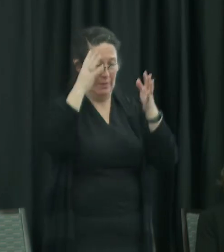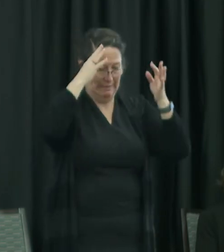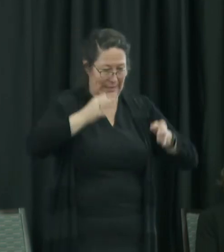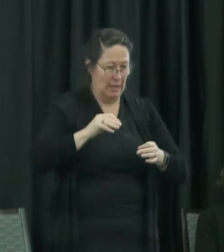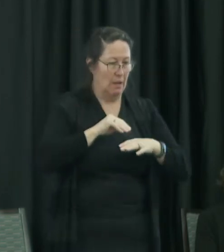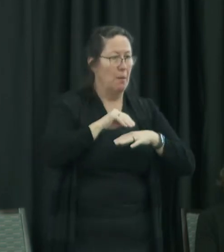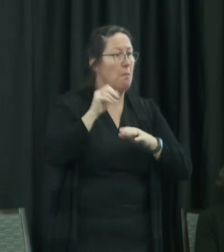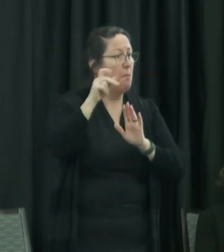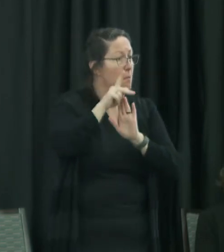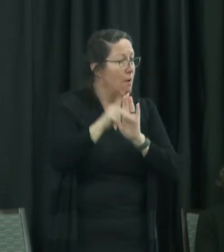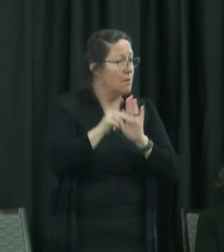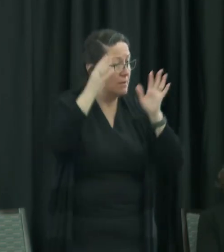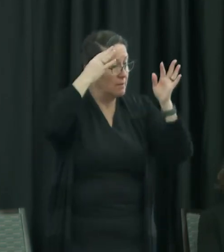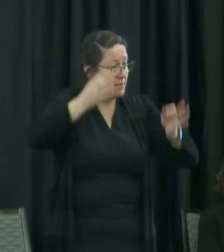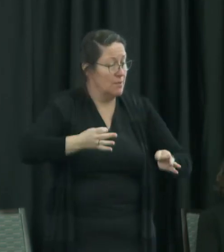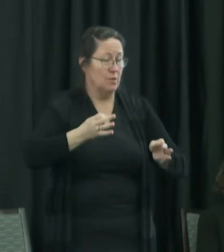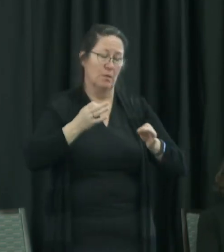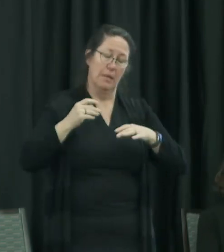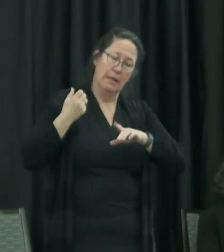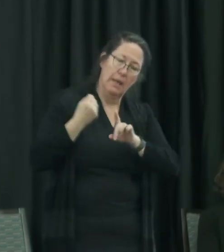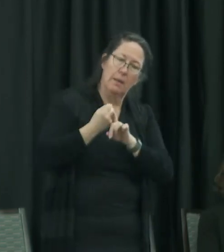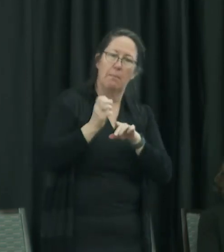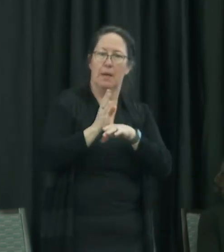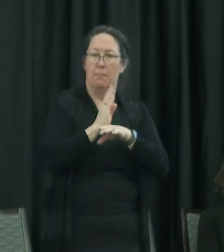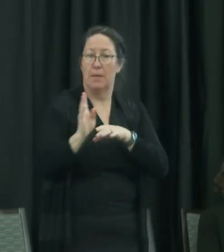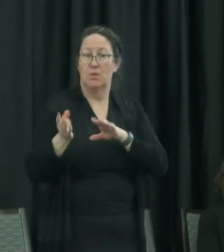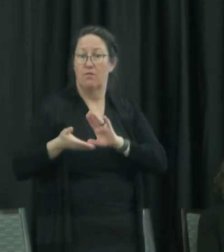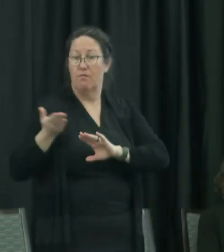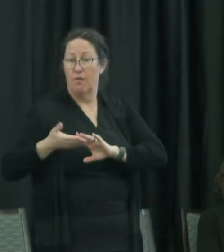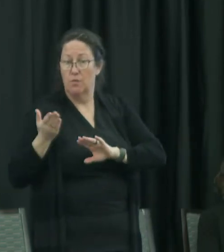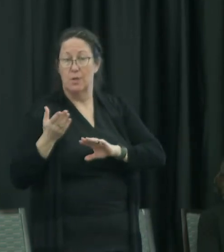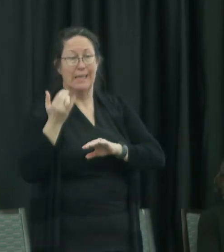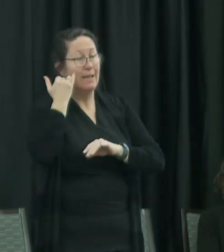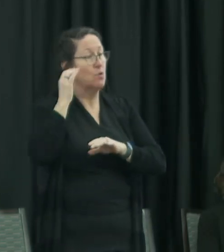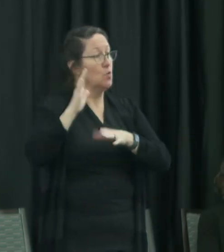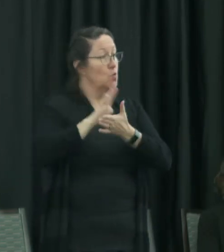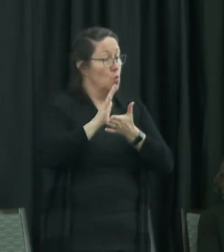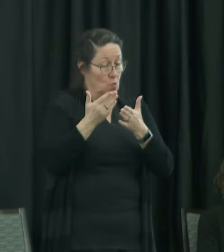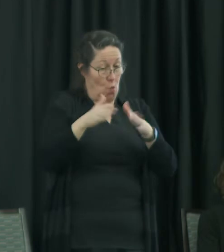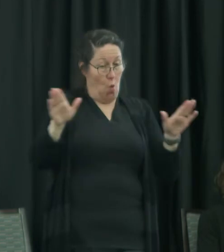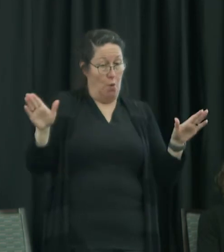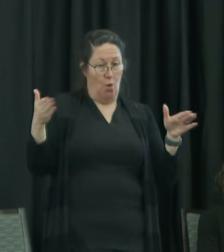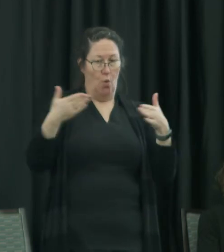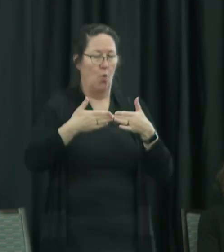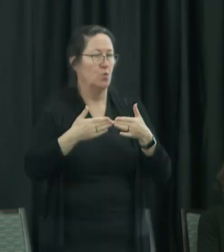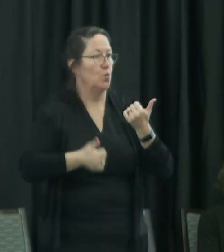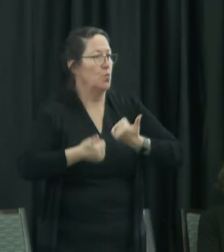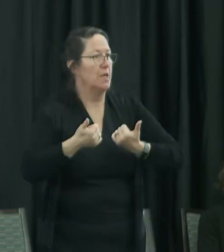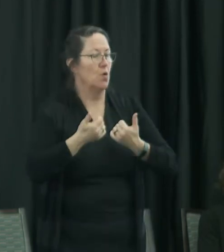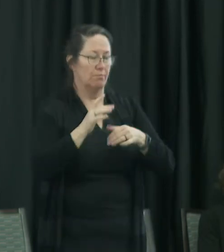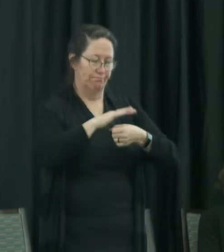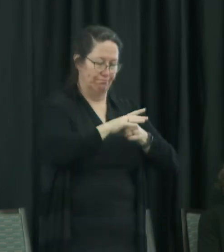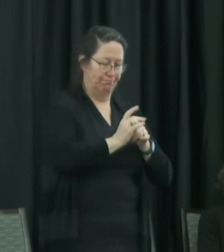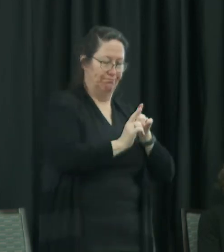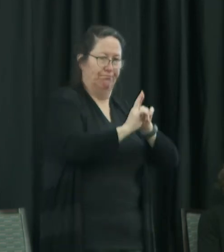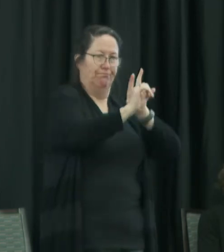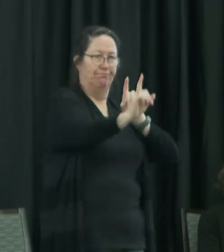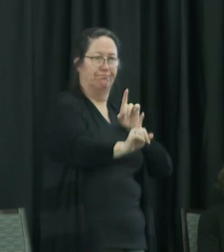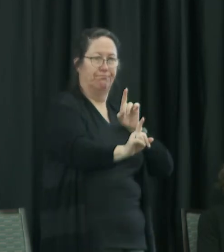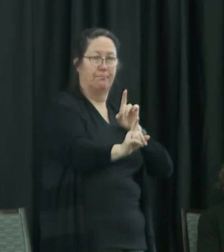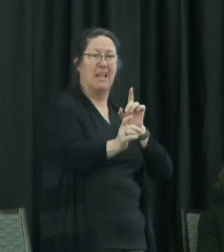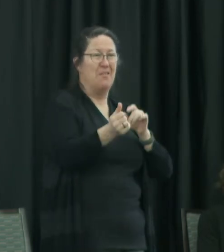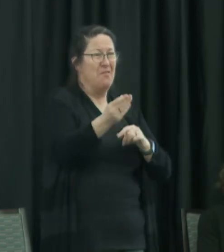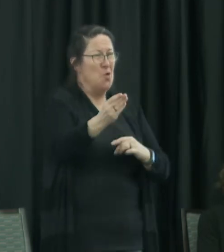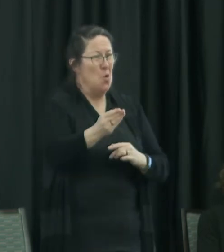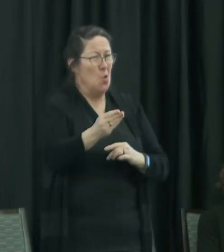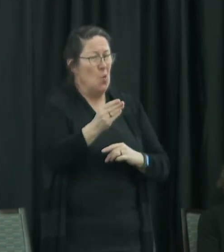by policymakers, impact how businesses can operate, if schools could remain open, or how long we would need to quarantine. Few have